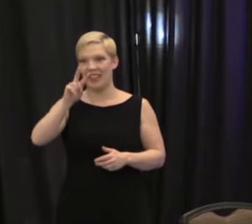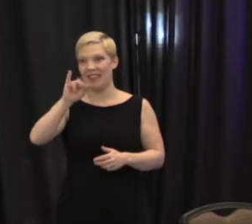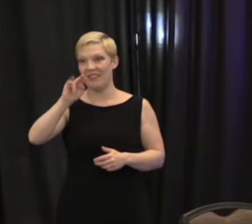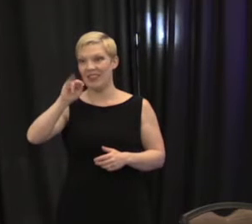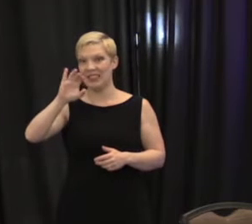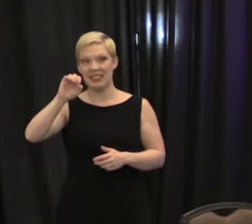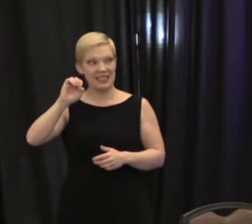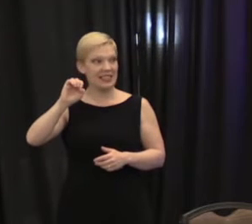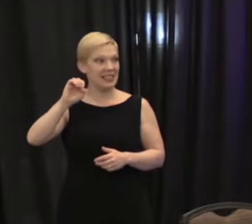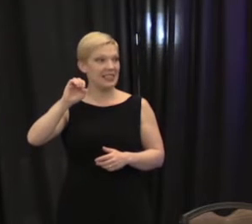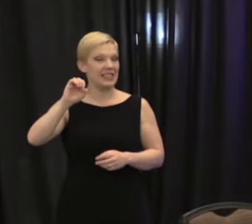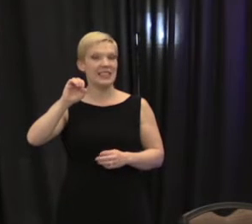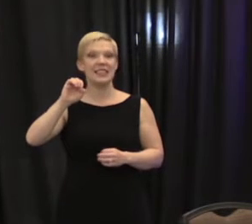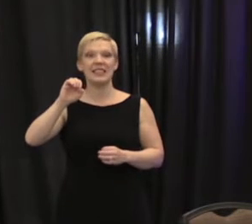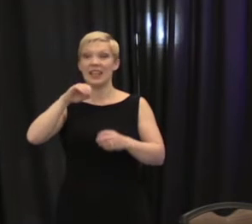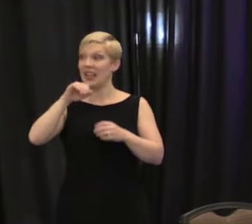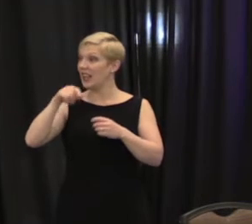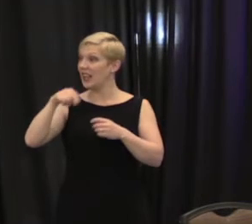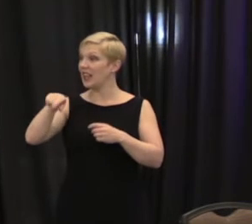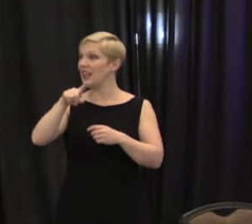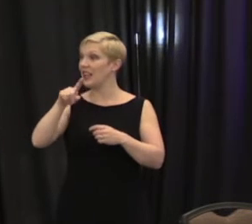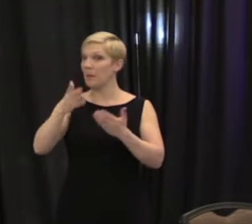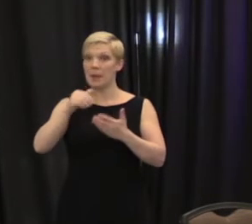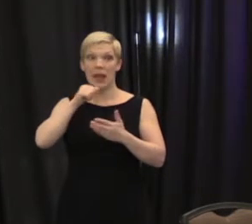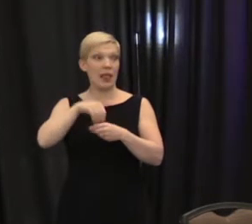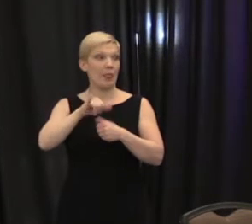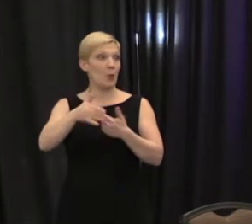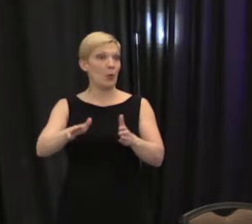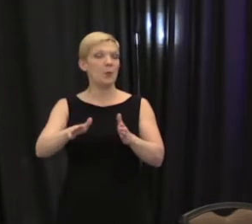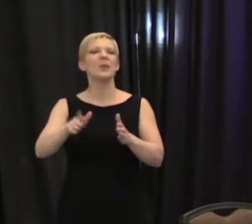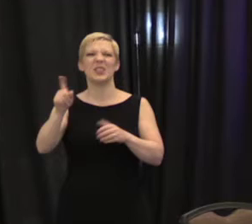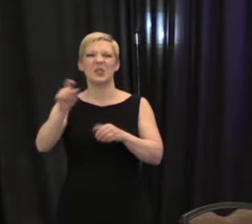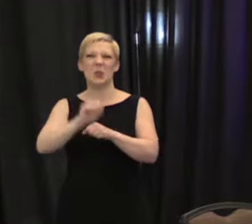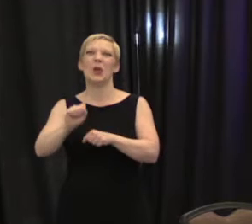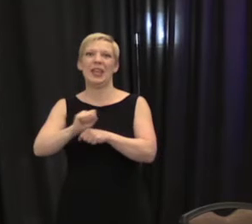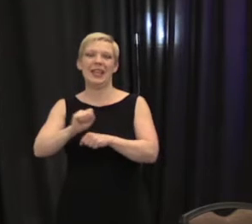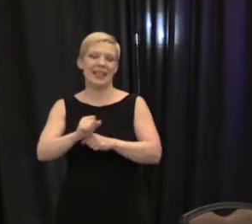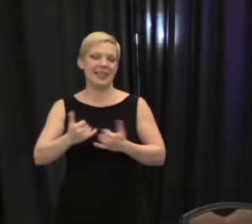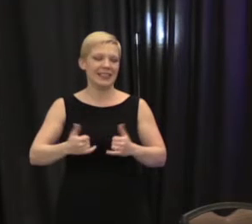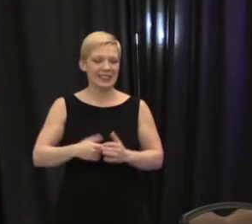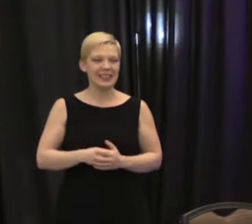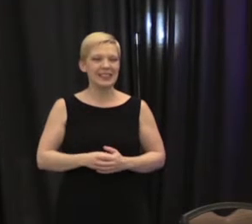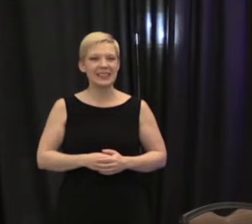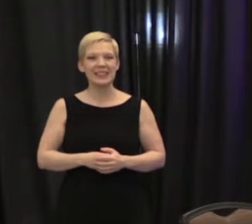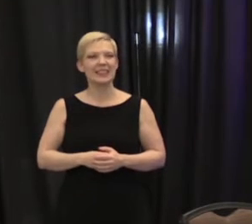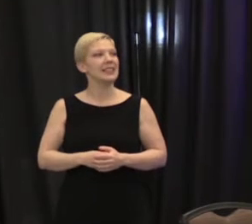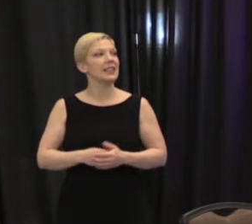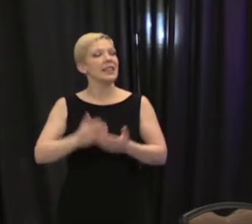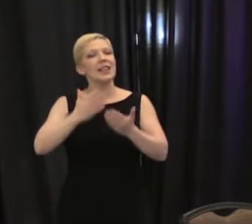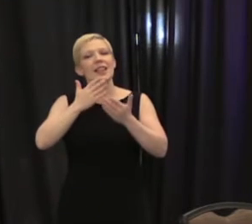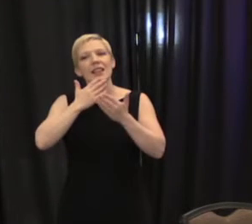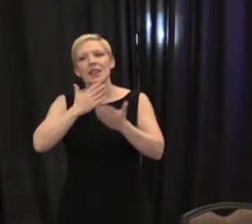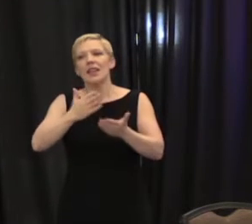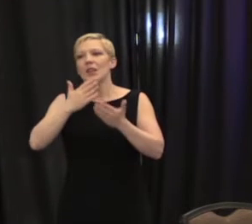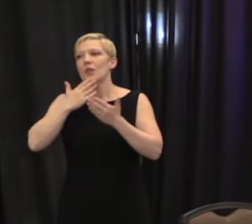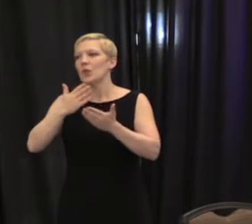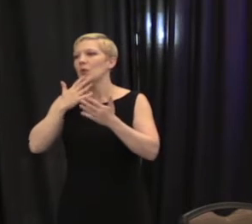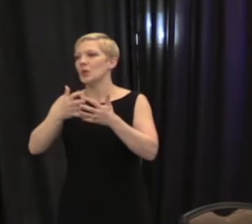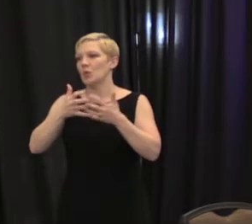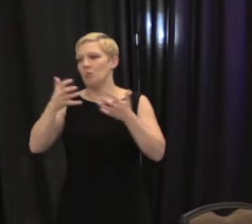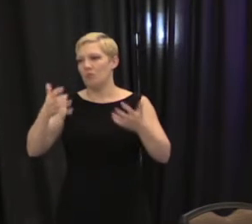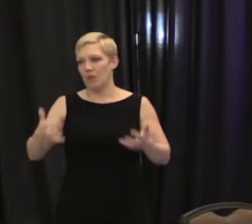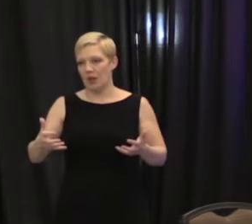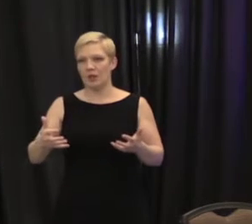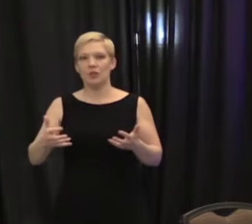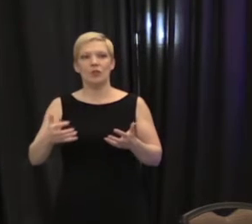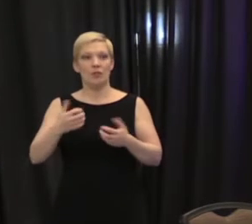Vince. Is Vince in the room? Vince is working. Thank you so much for